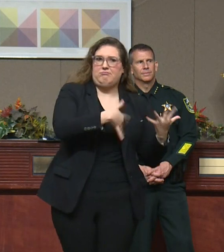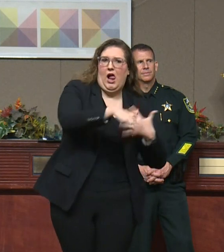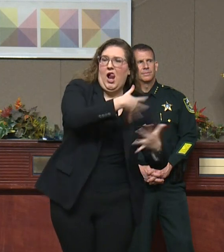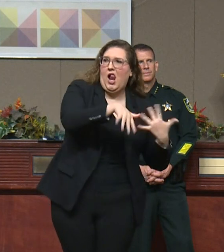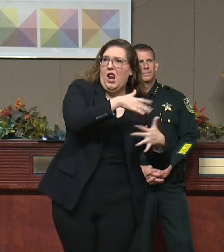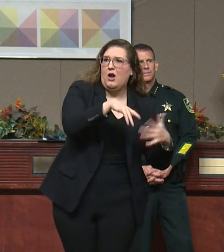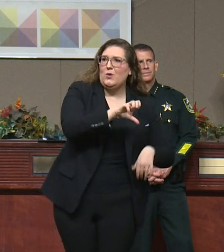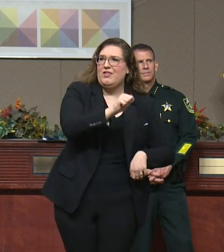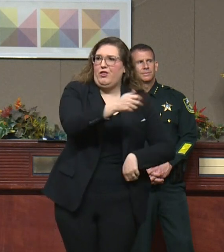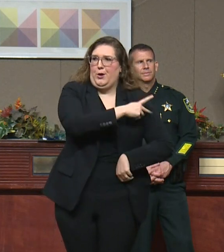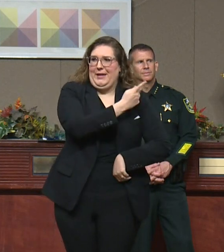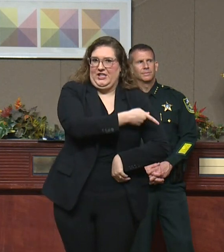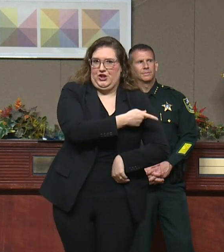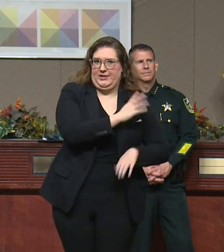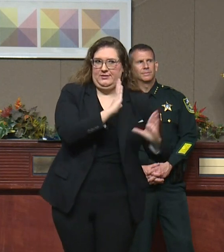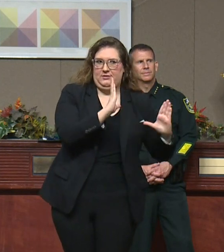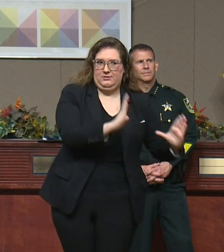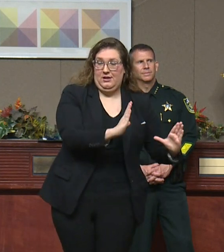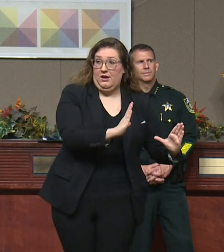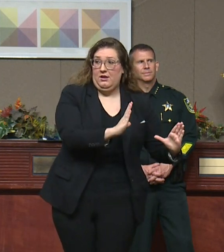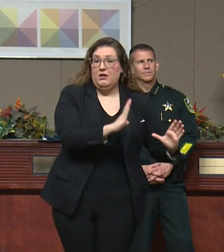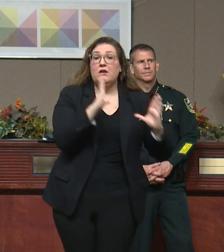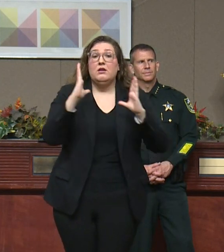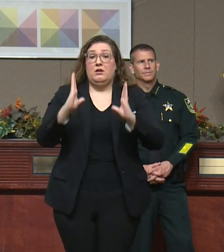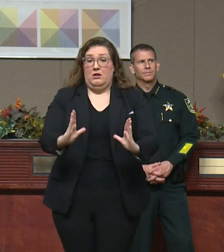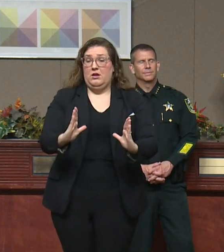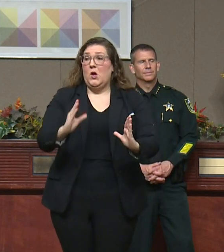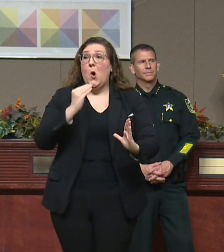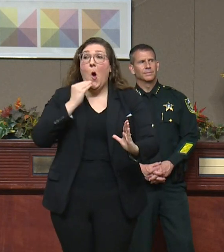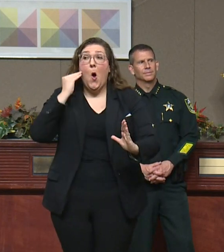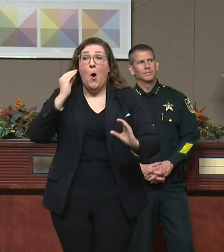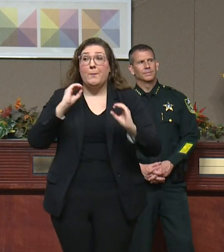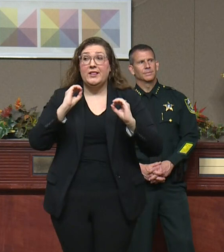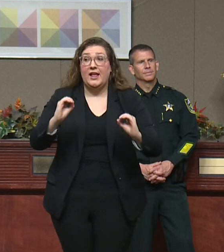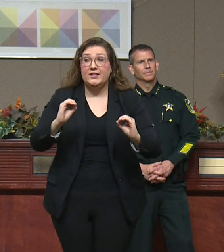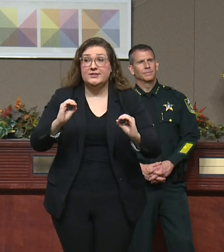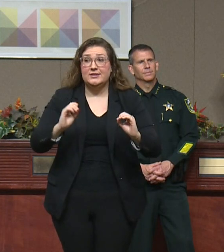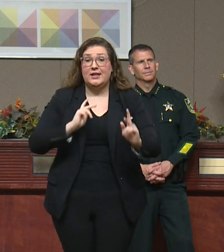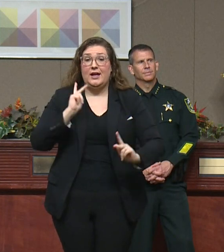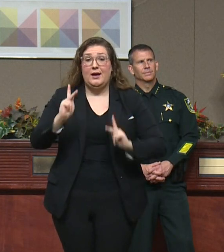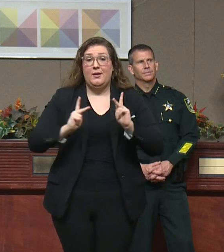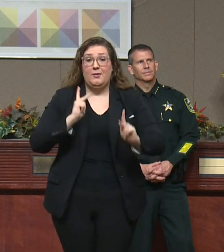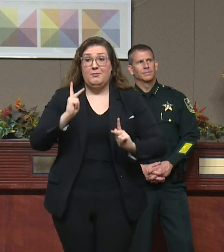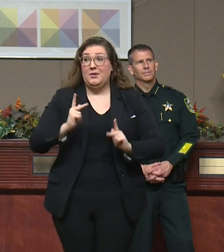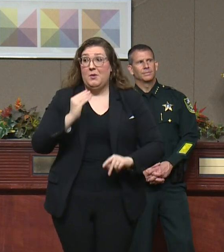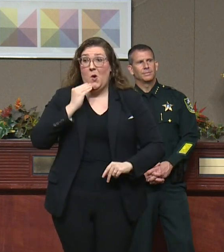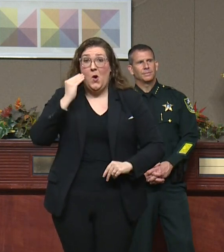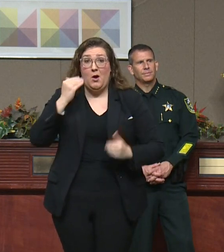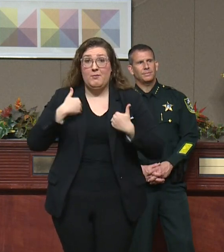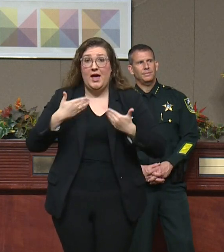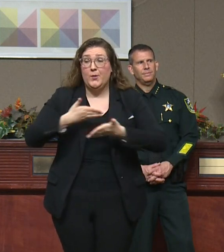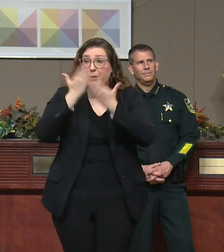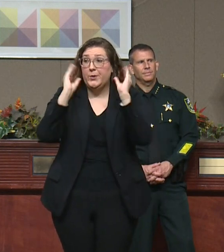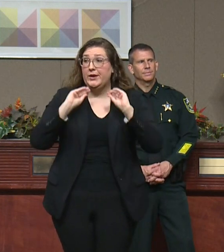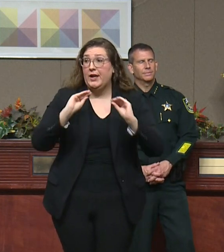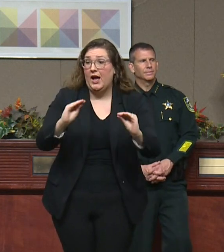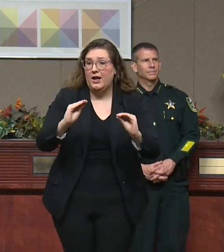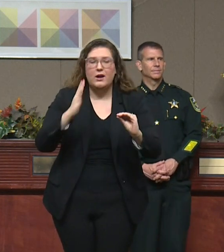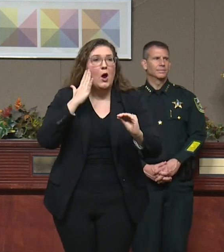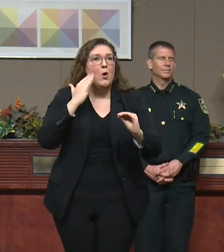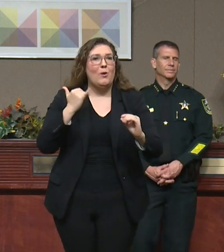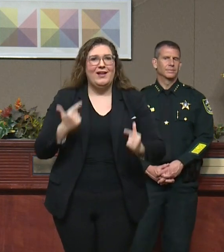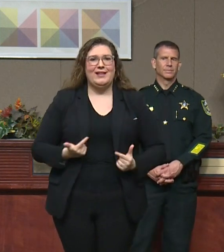group. I will be very interested in the homeless, people who are experiencing homelessness, because they live in a congregated